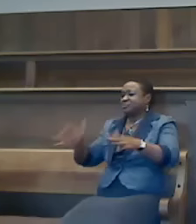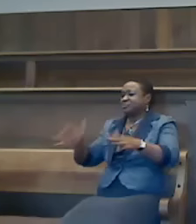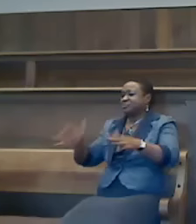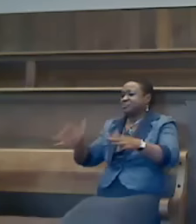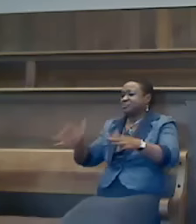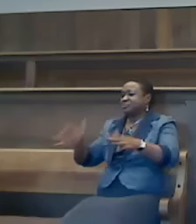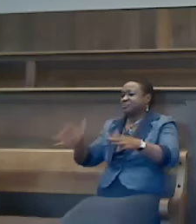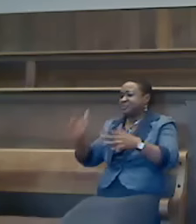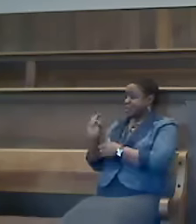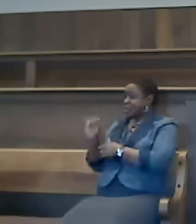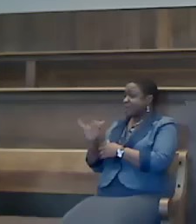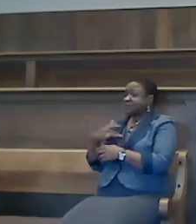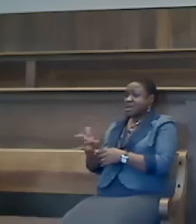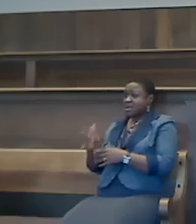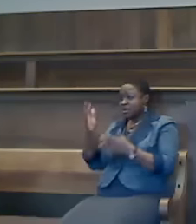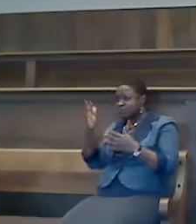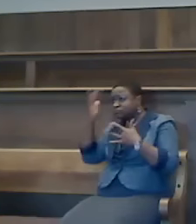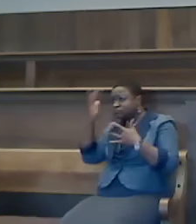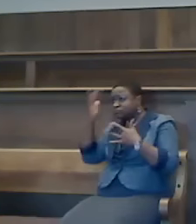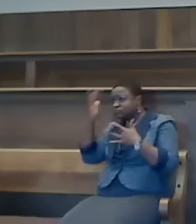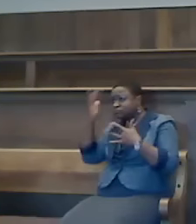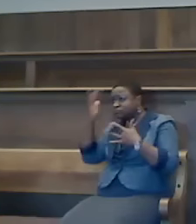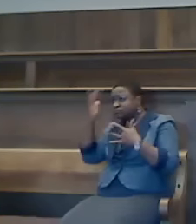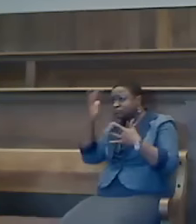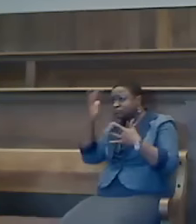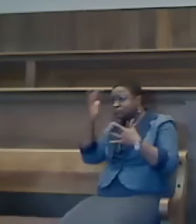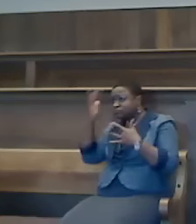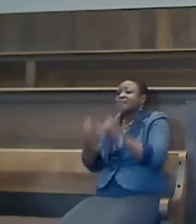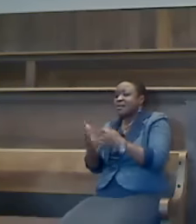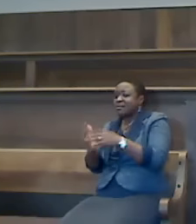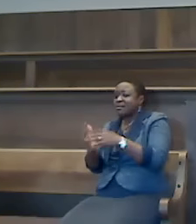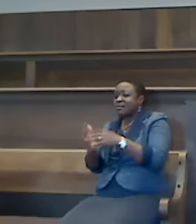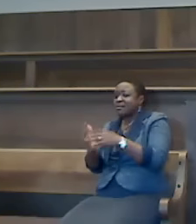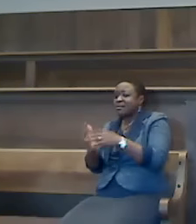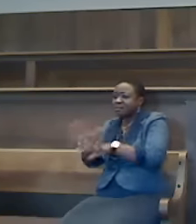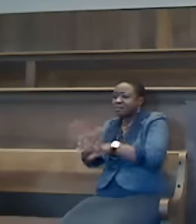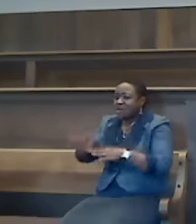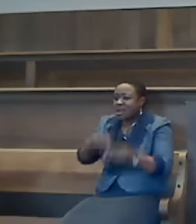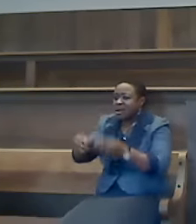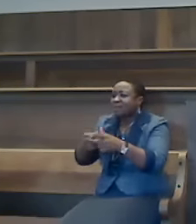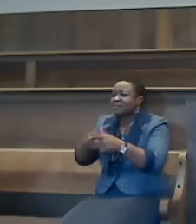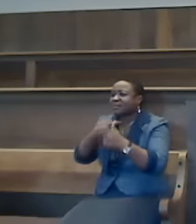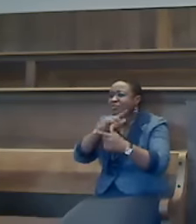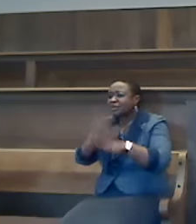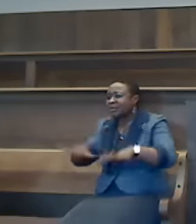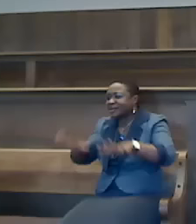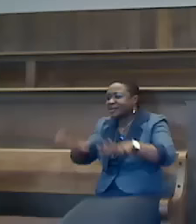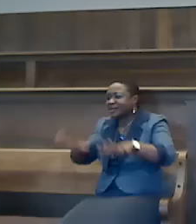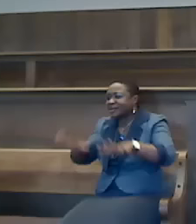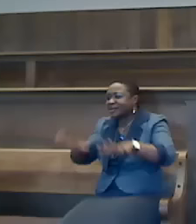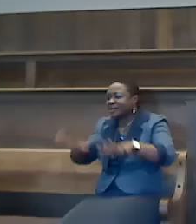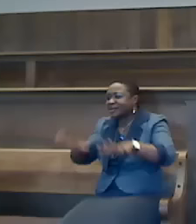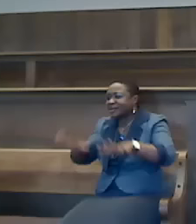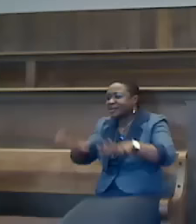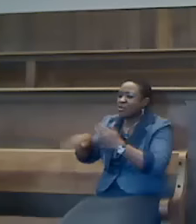microorganism that's otherwise benign. And of course we have, this affects the whole food supply.